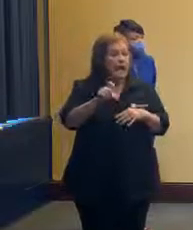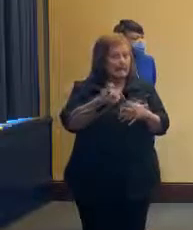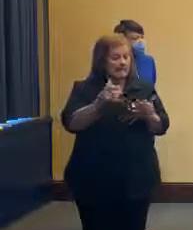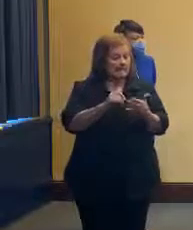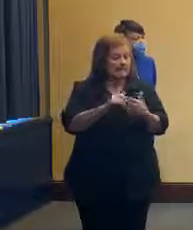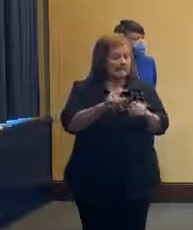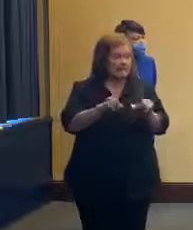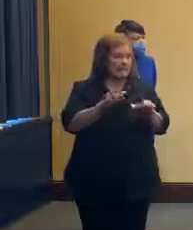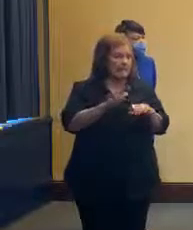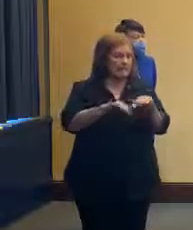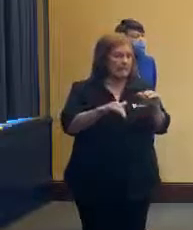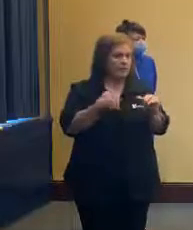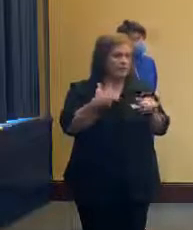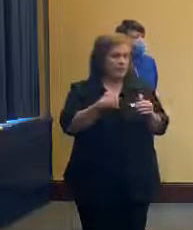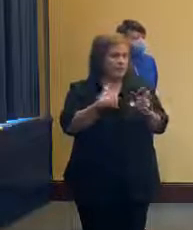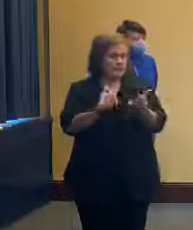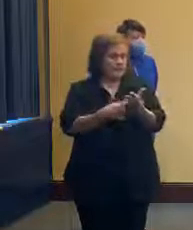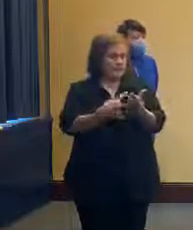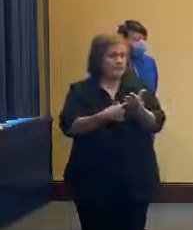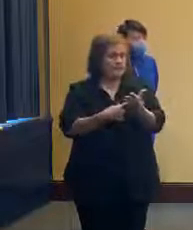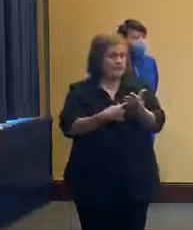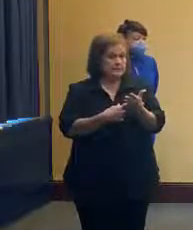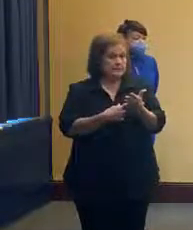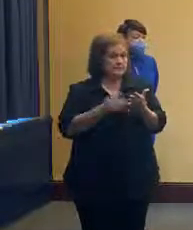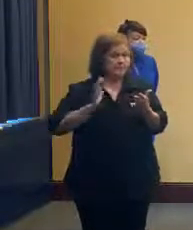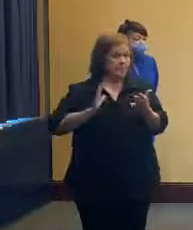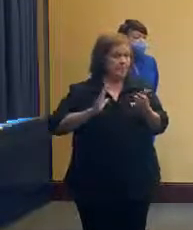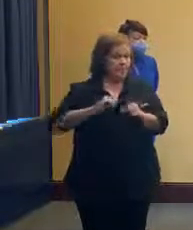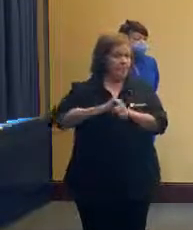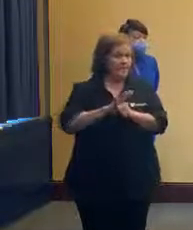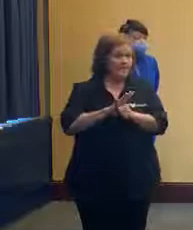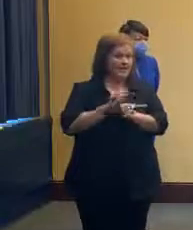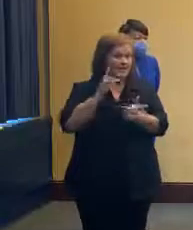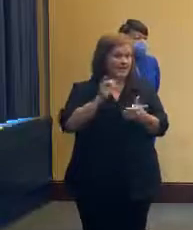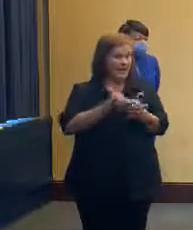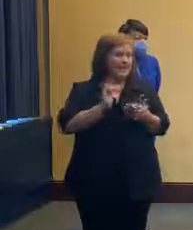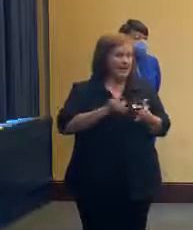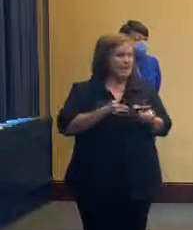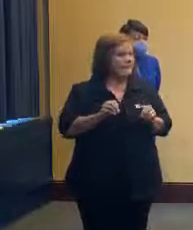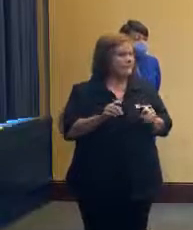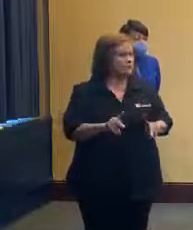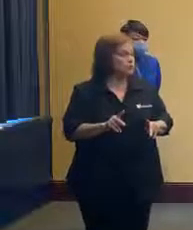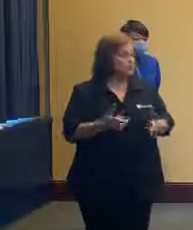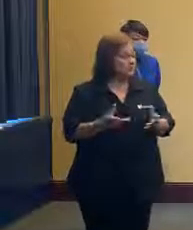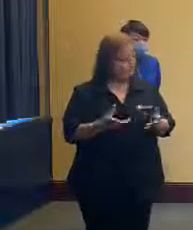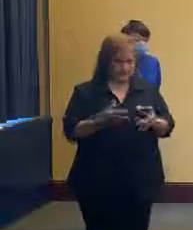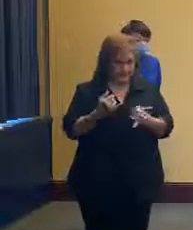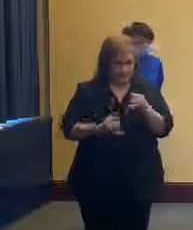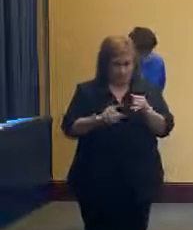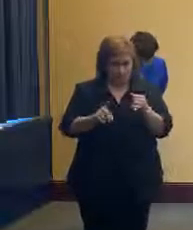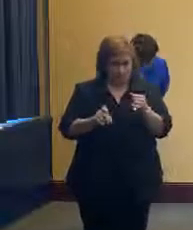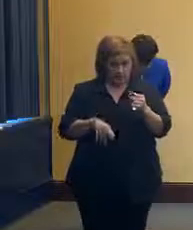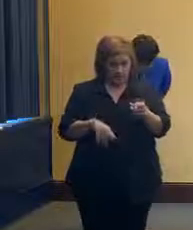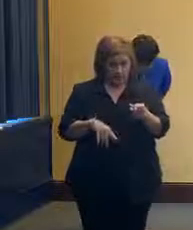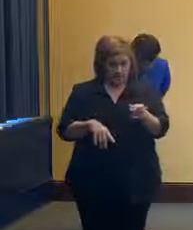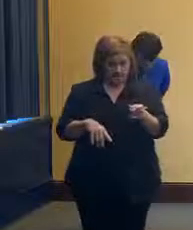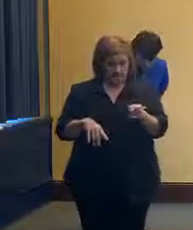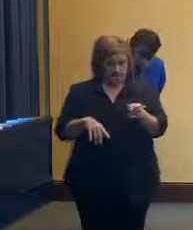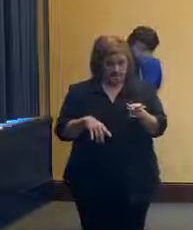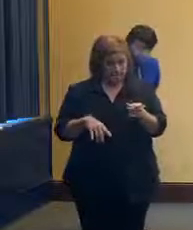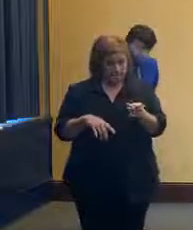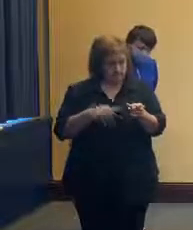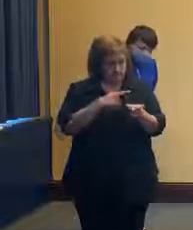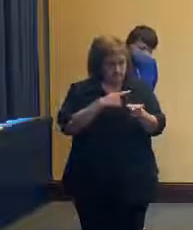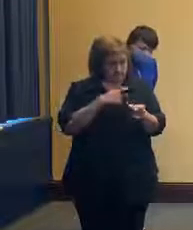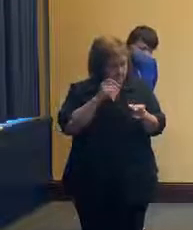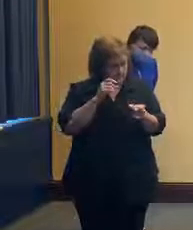is very different than what we discussed, pre-COVID. And I think that's our opportunity. The lens. Last question, the lens. I'm